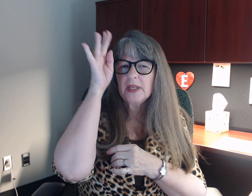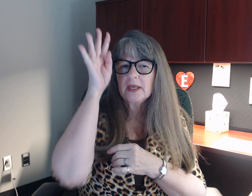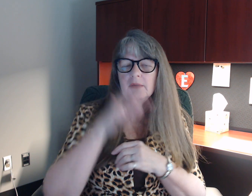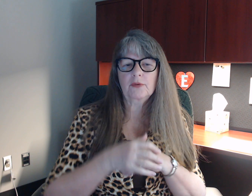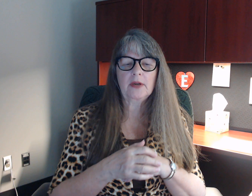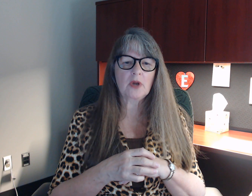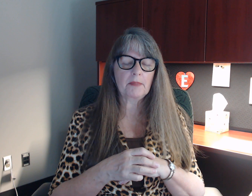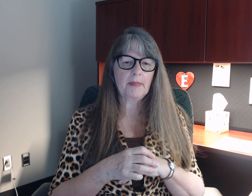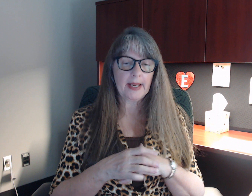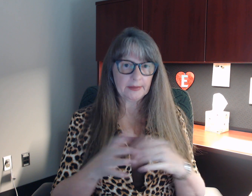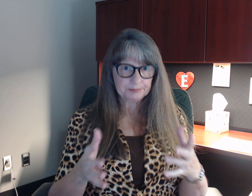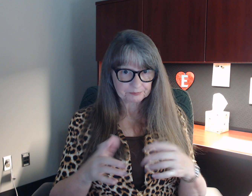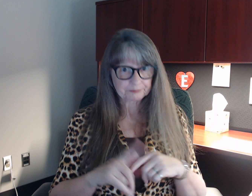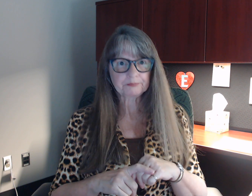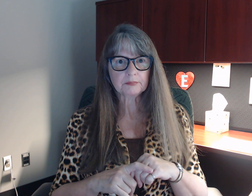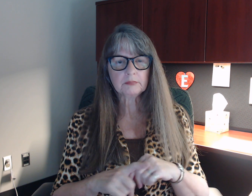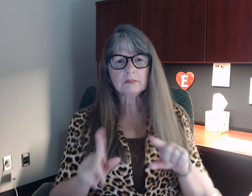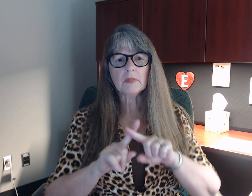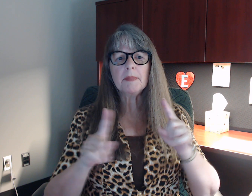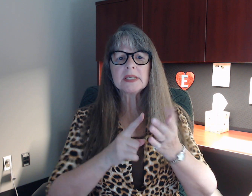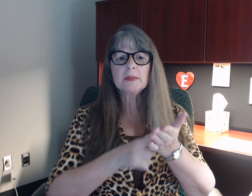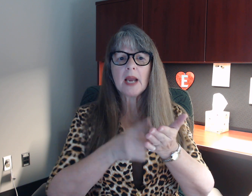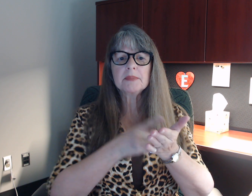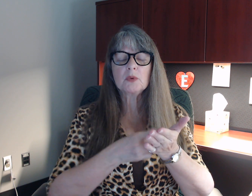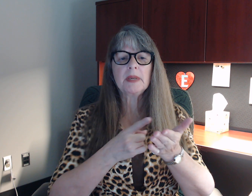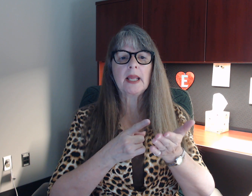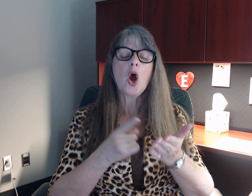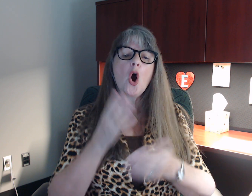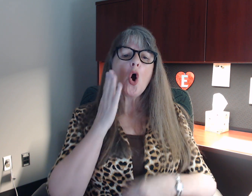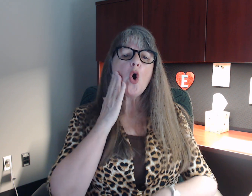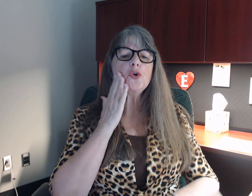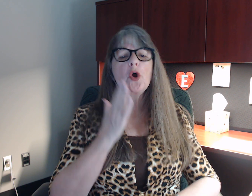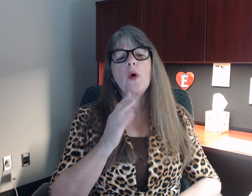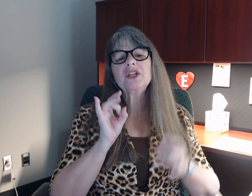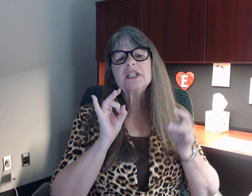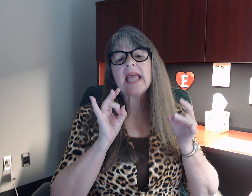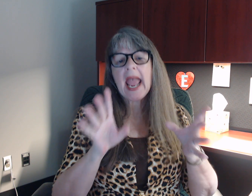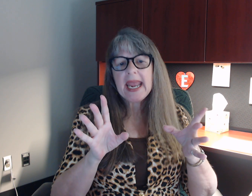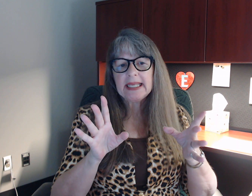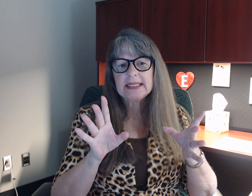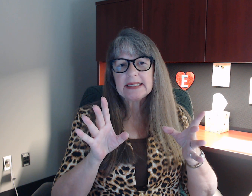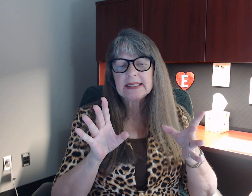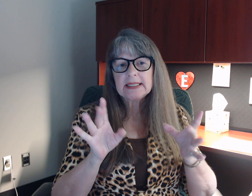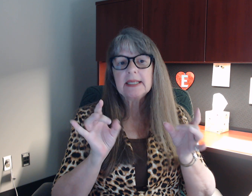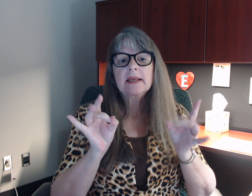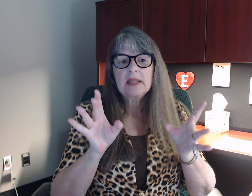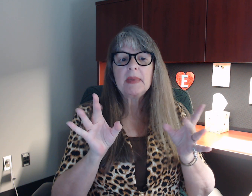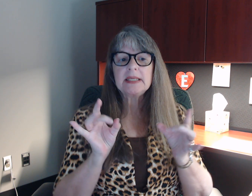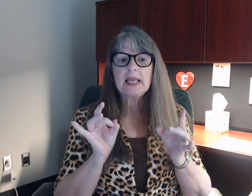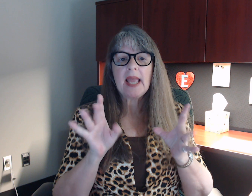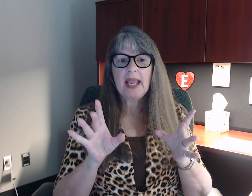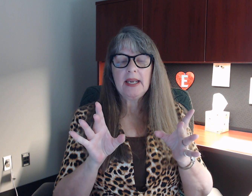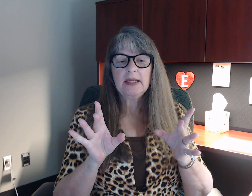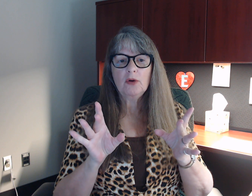of right off the top of my head. But sometimes it would be like, oh, I just hate it. They may say hate it, or that